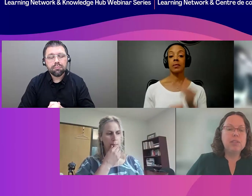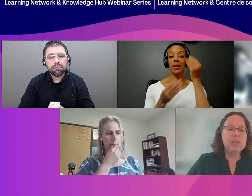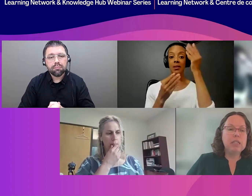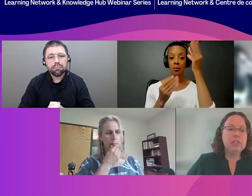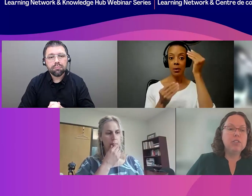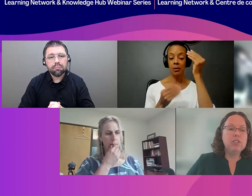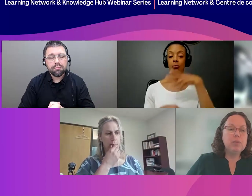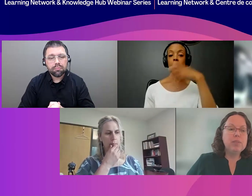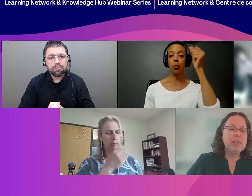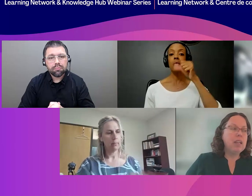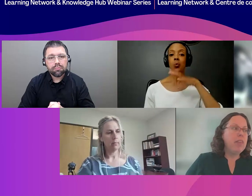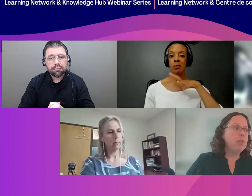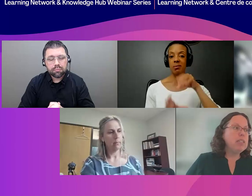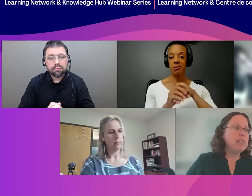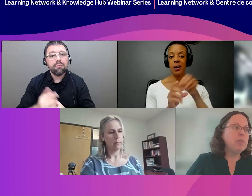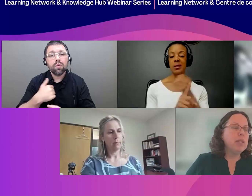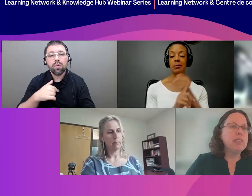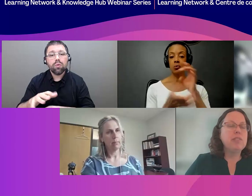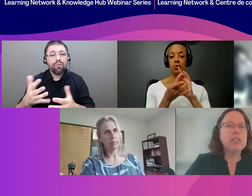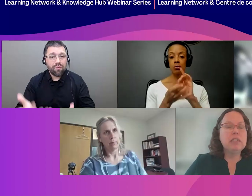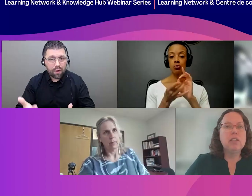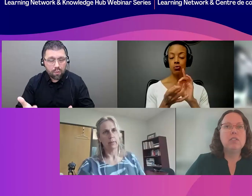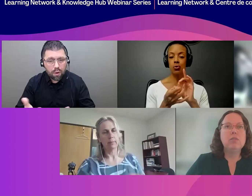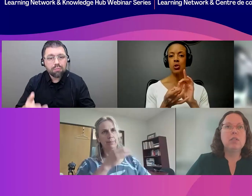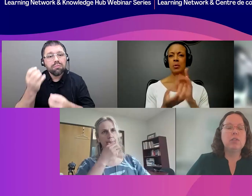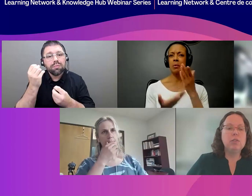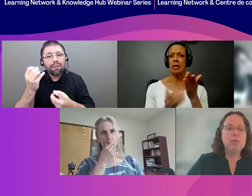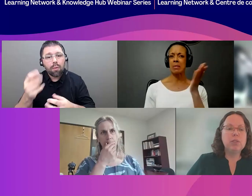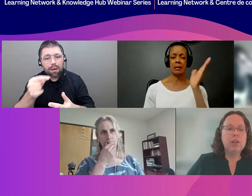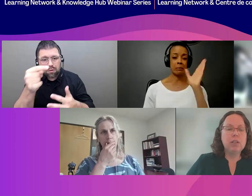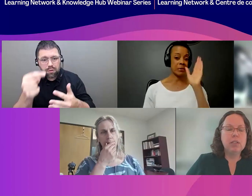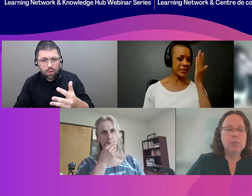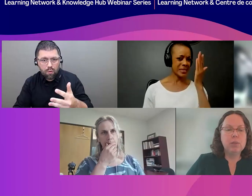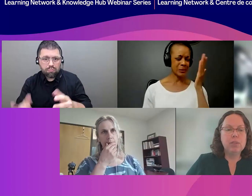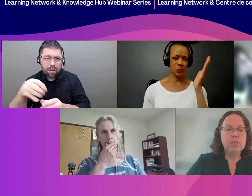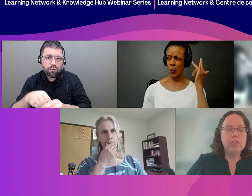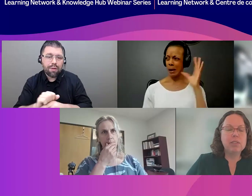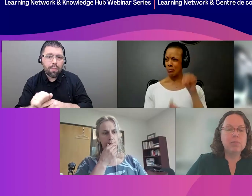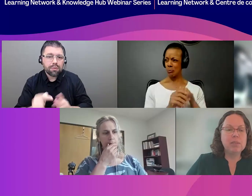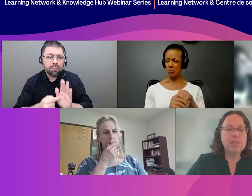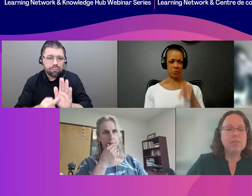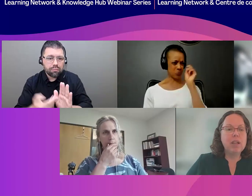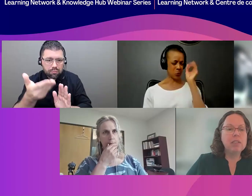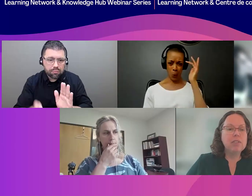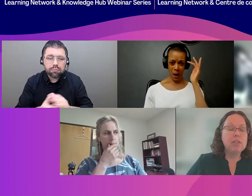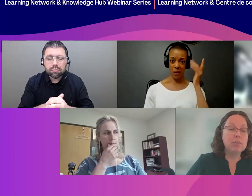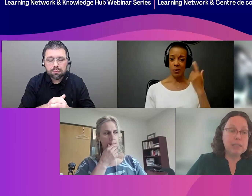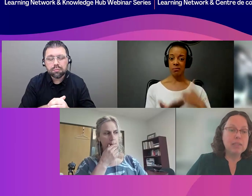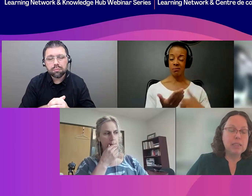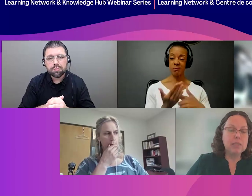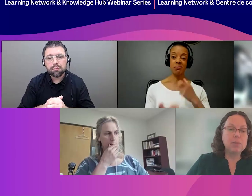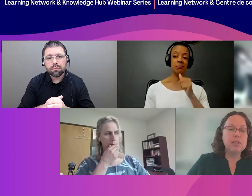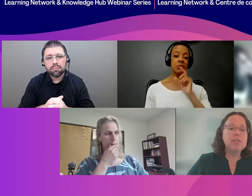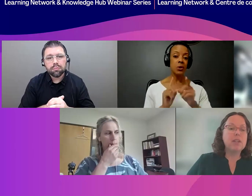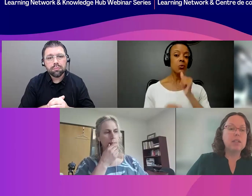women and abusive relationships. And that might seem like a strange thing to include when we're talking to women who are experiencing violence or